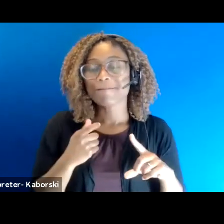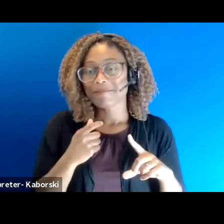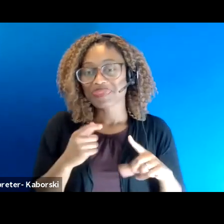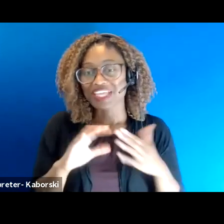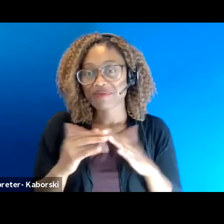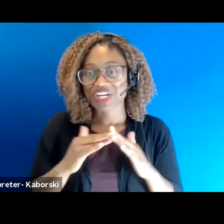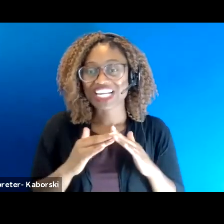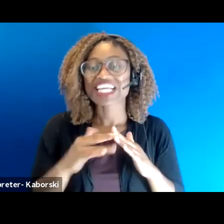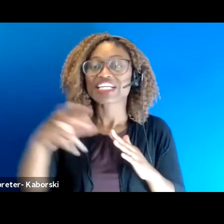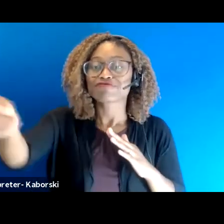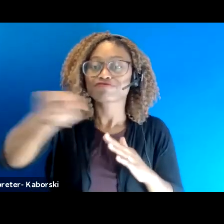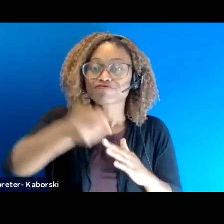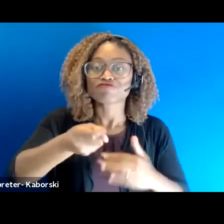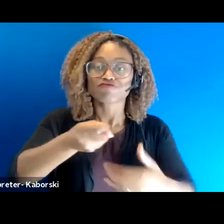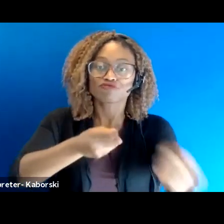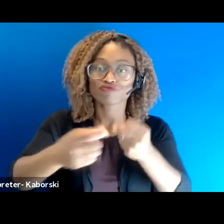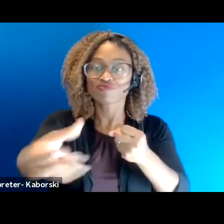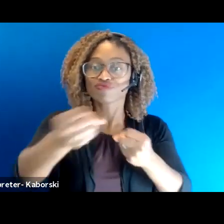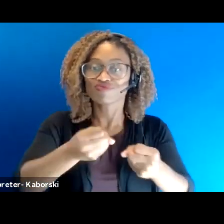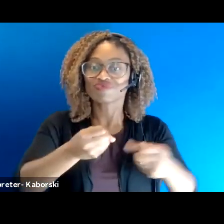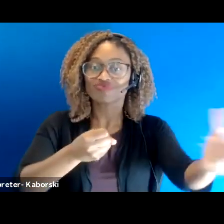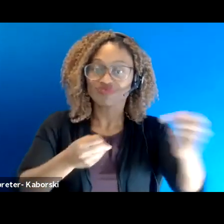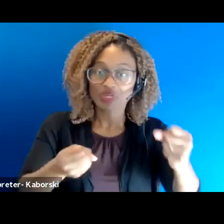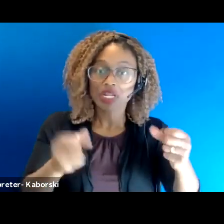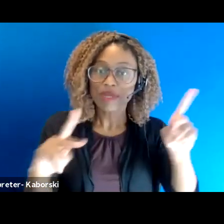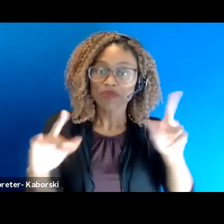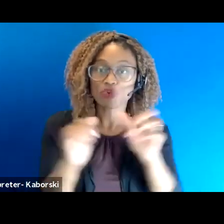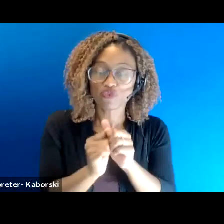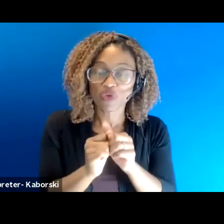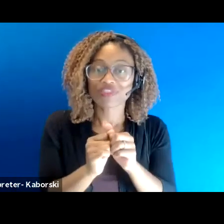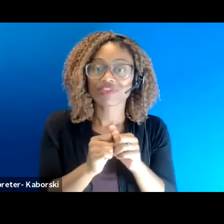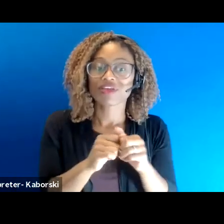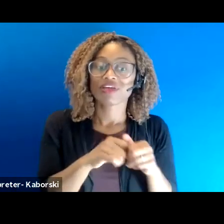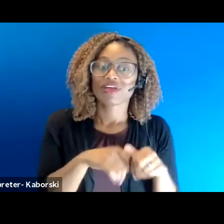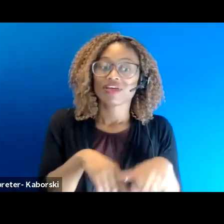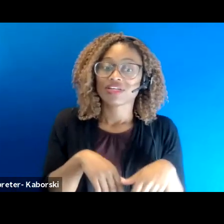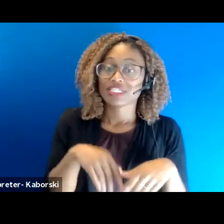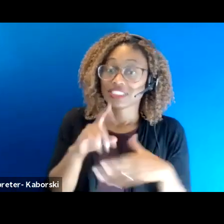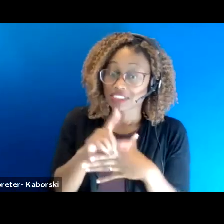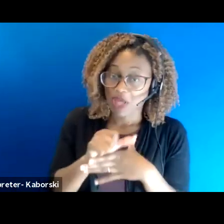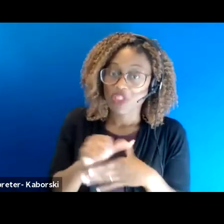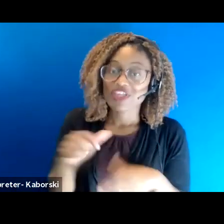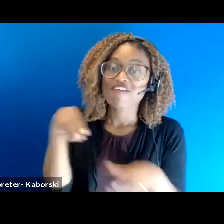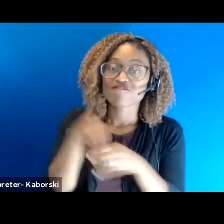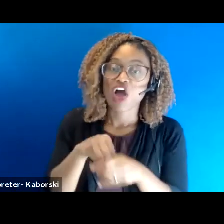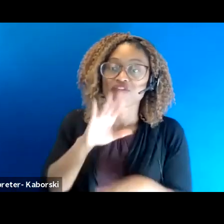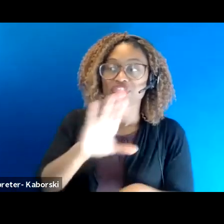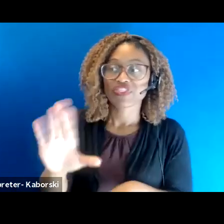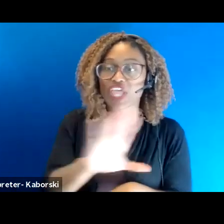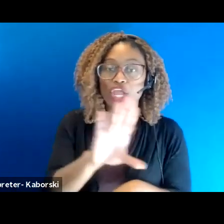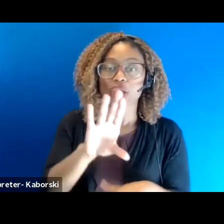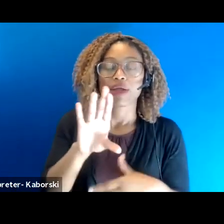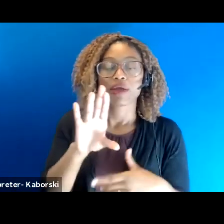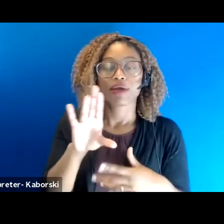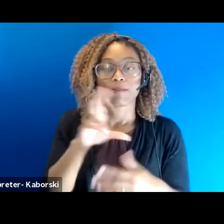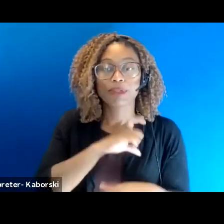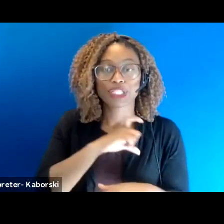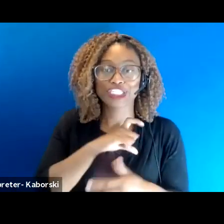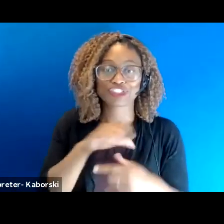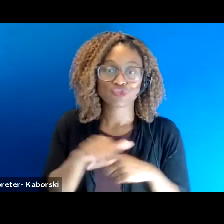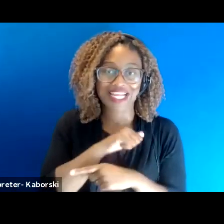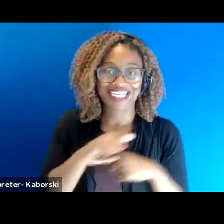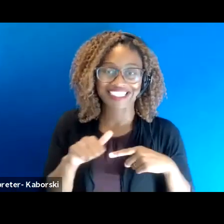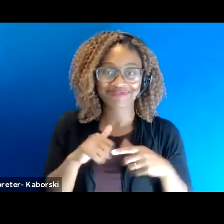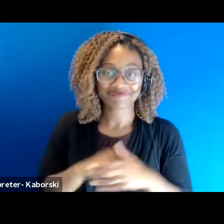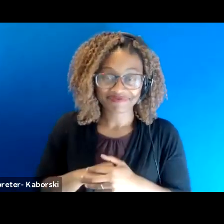serves. It has to have people with disabilities have to be part of the solution. And what I always say is that